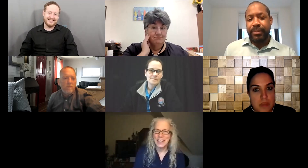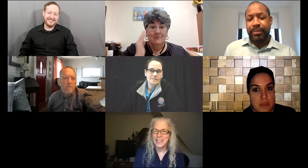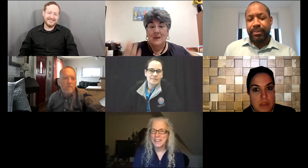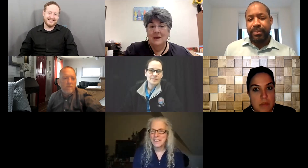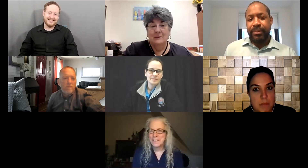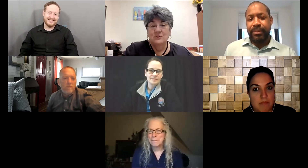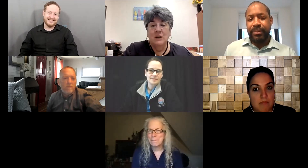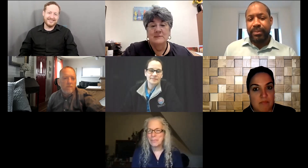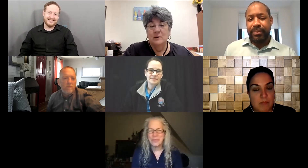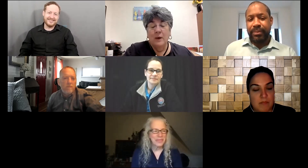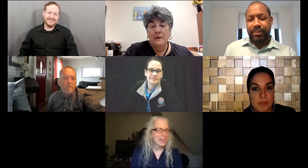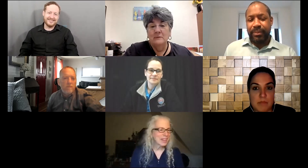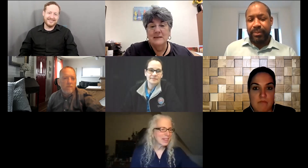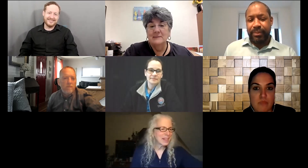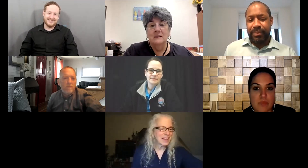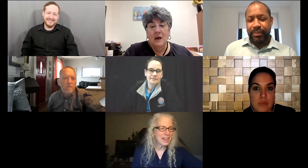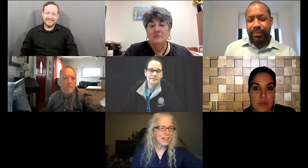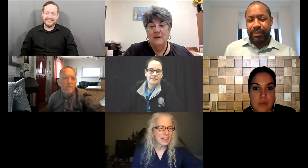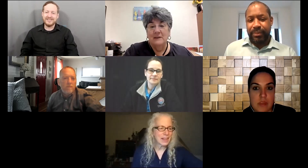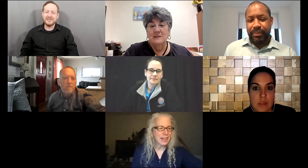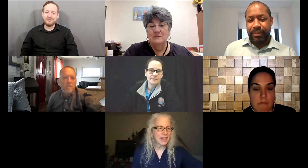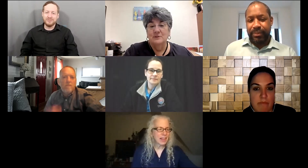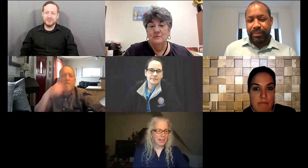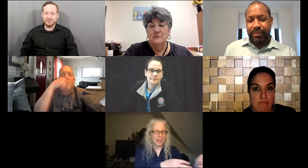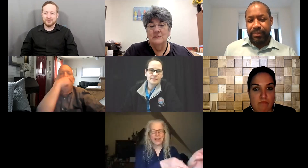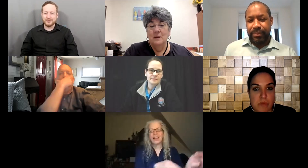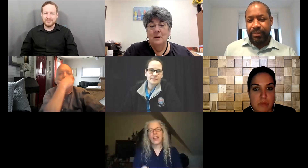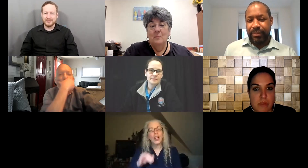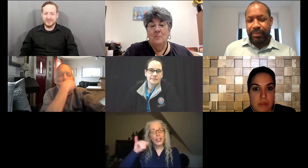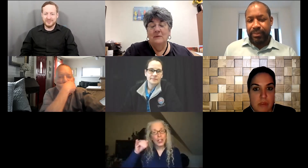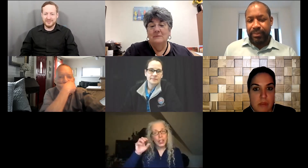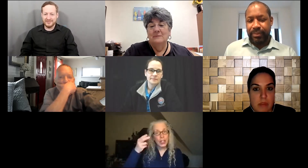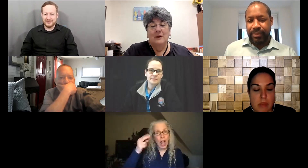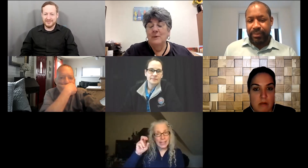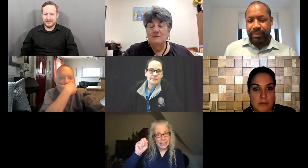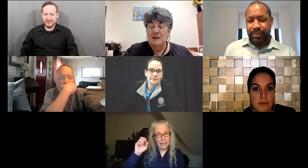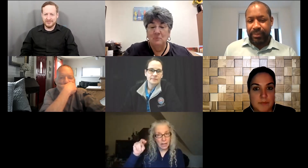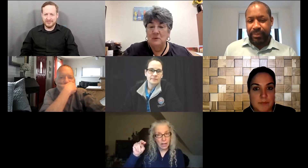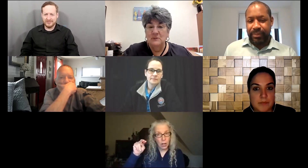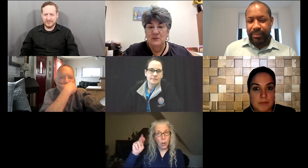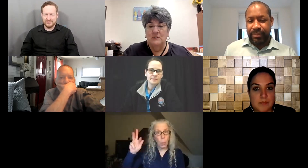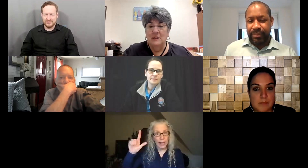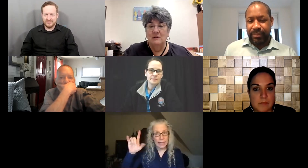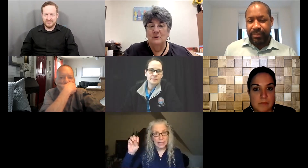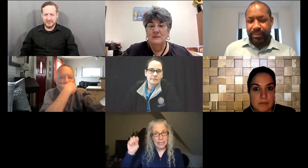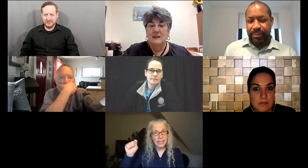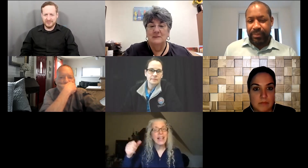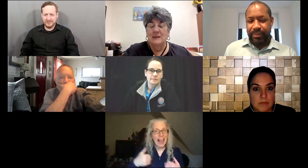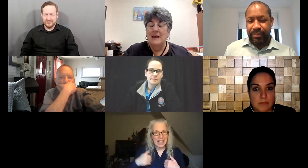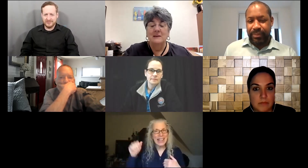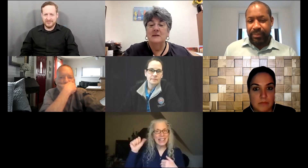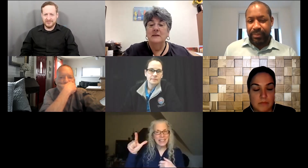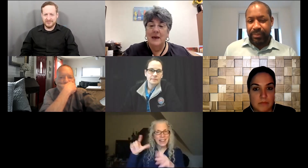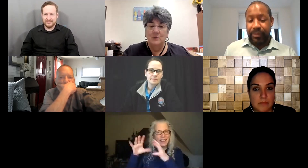County. And Johnson and Wales has a lot of ASL students, but they don't have deaf people teaching that class. That's